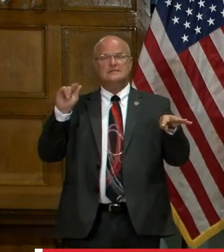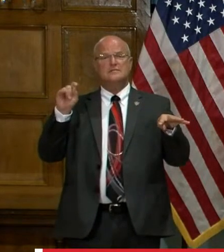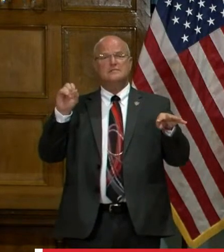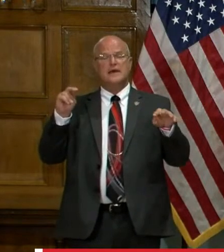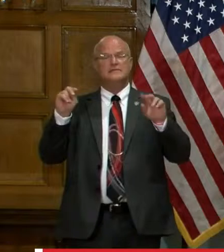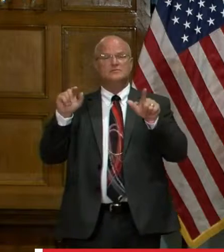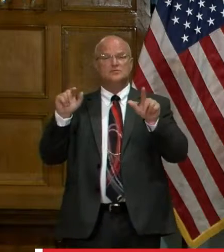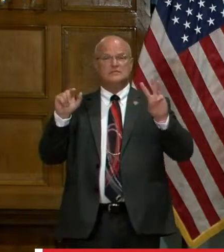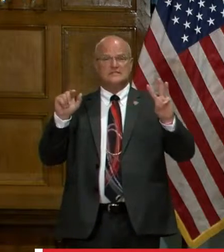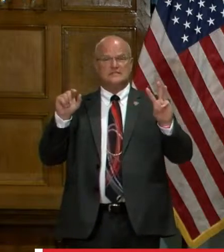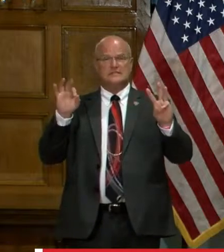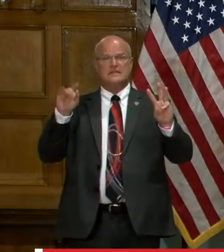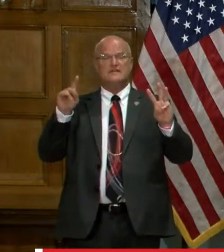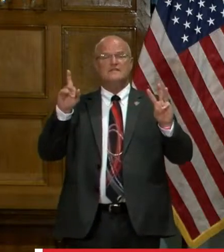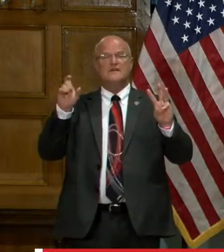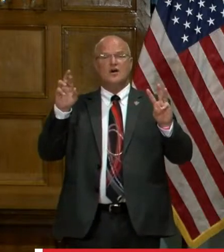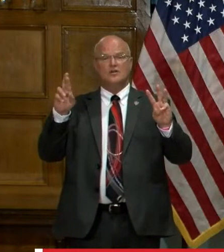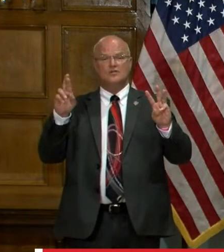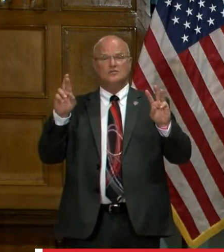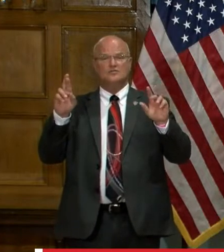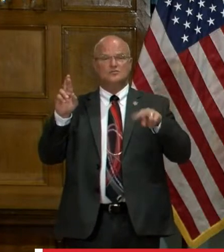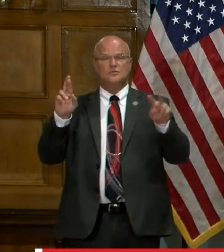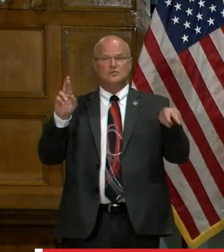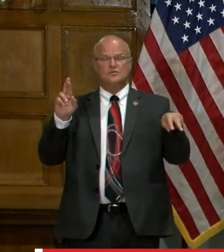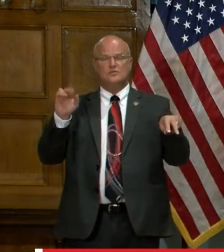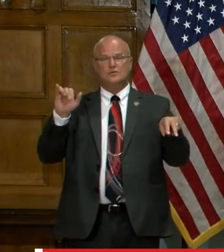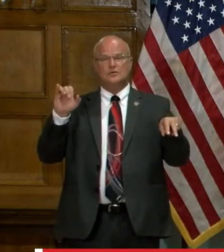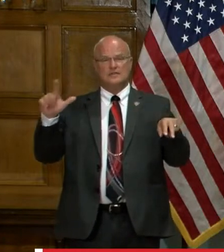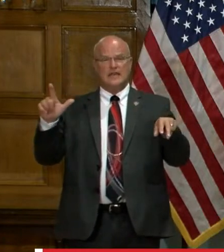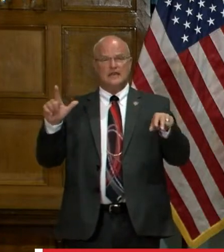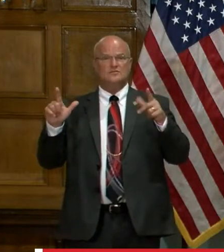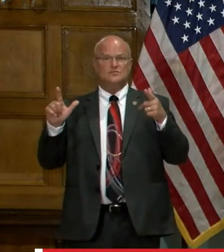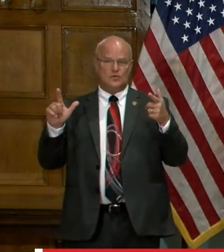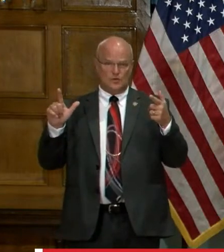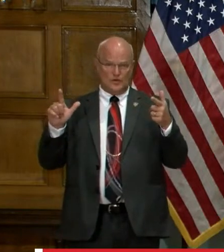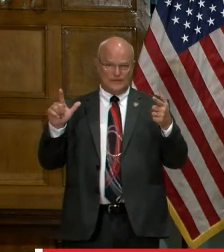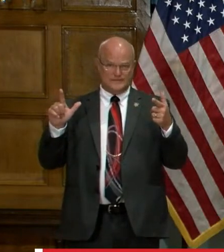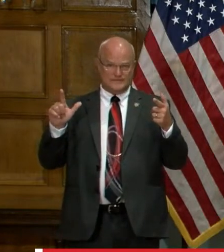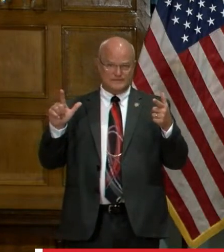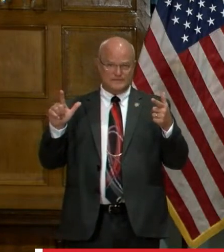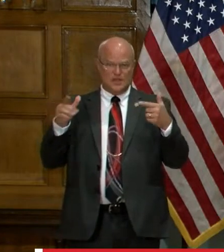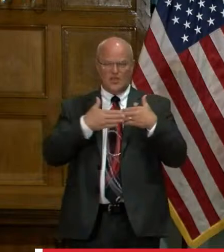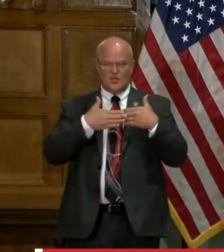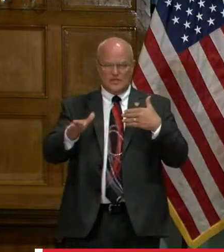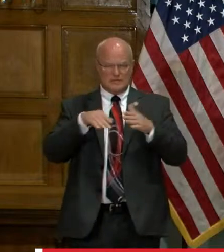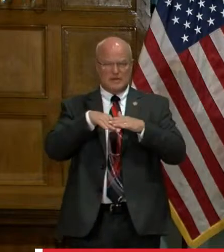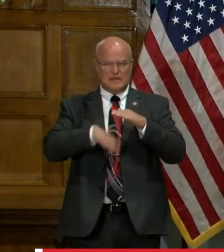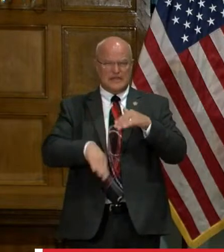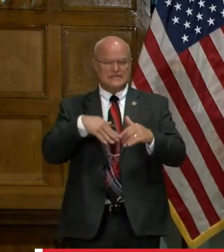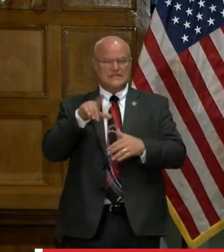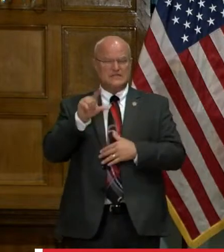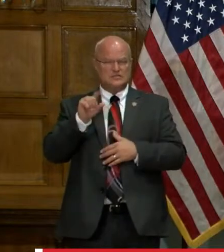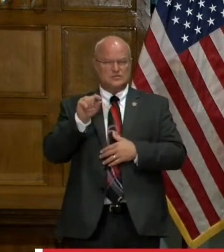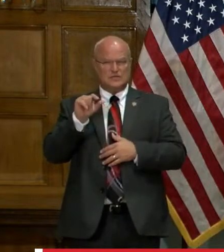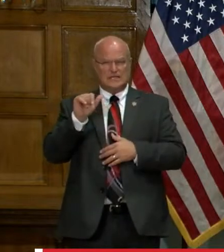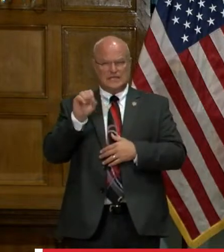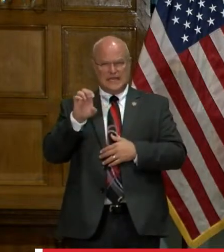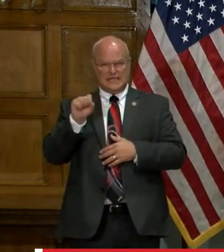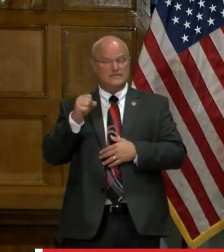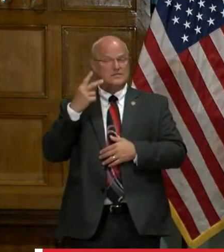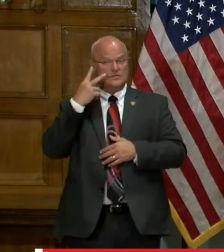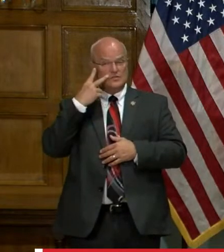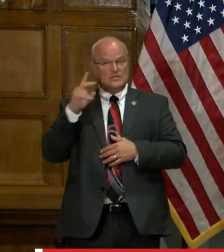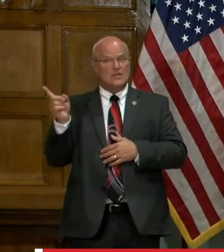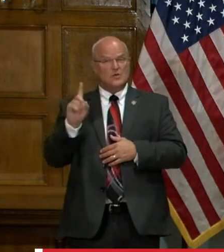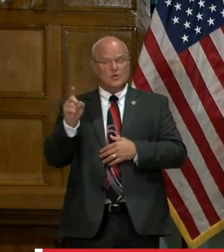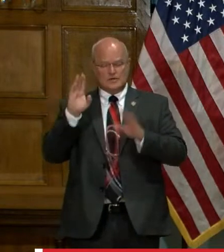County, 26. Faulkner County, 22. And Yell County, 21. The rest of them are less than 20 cases. And so you can